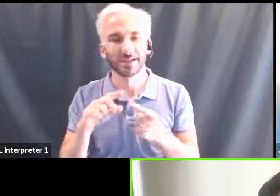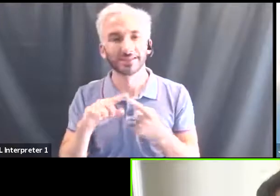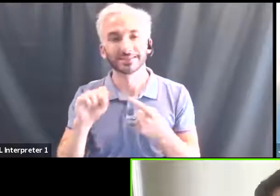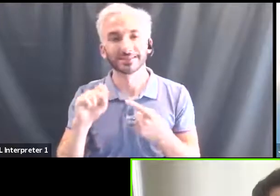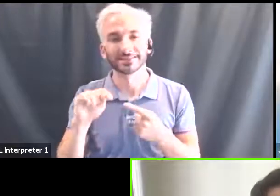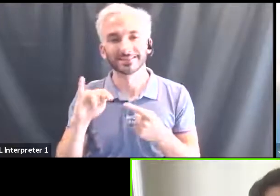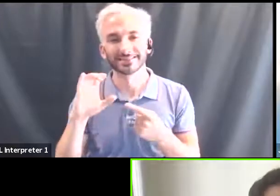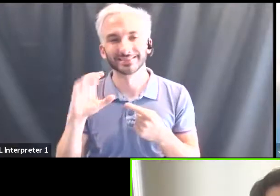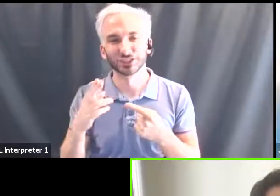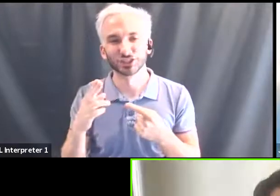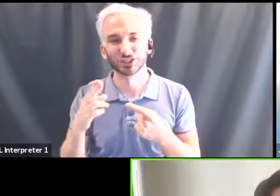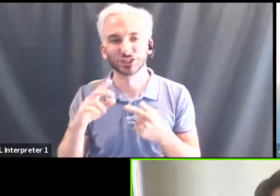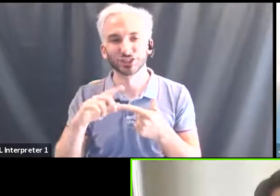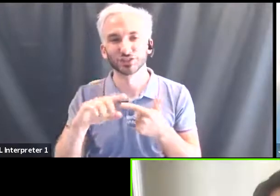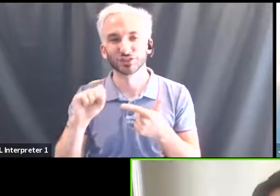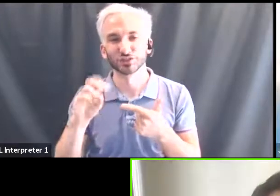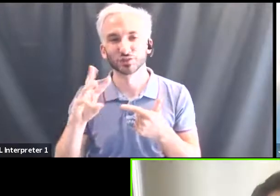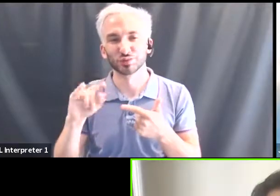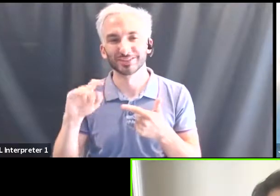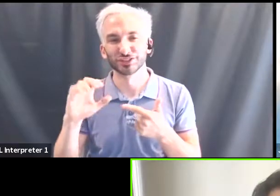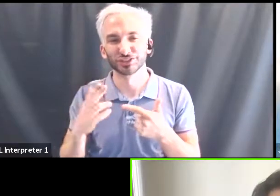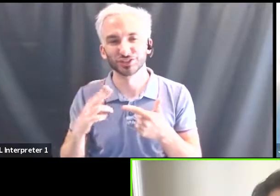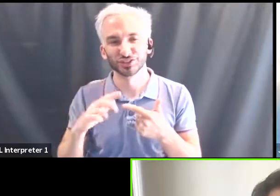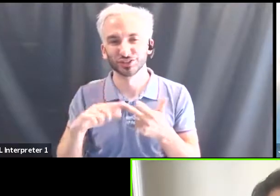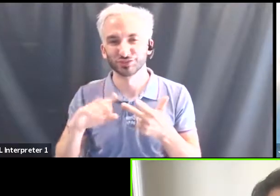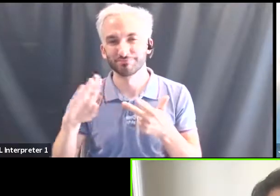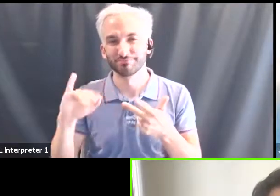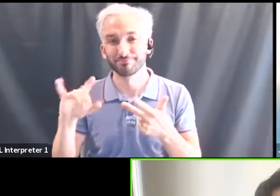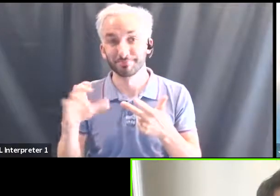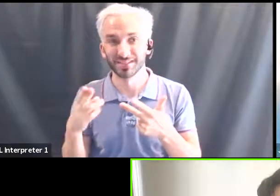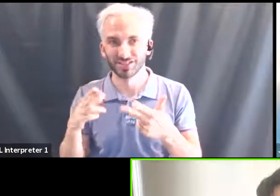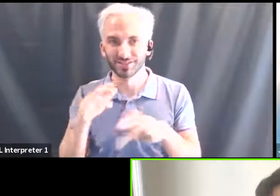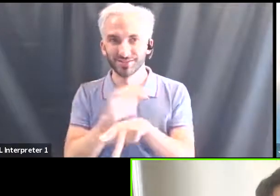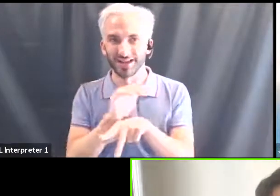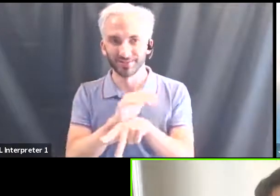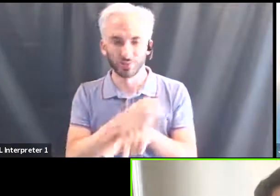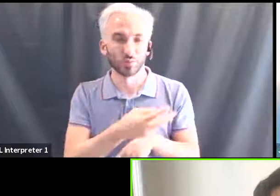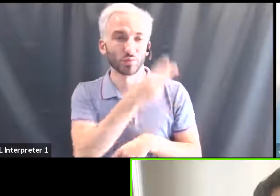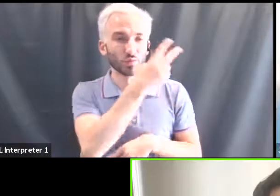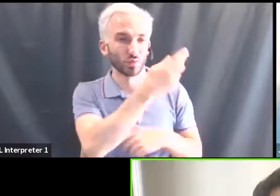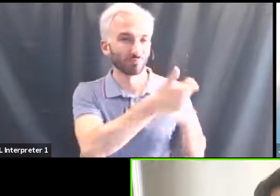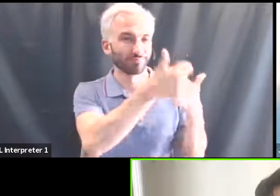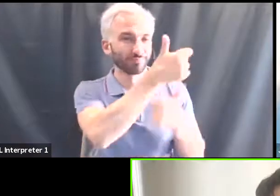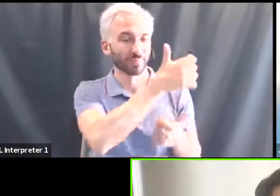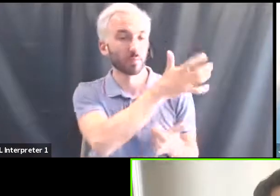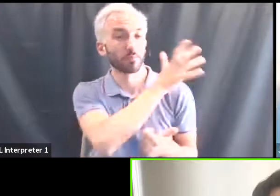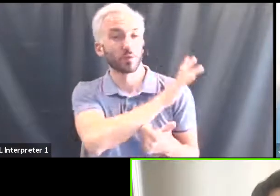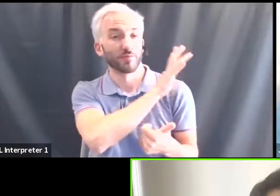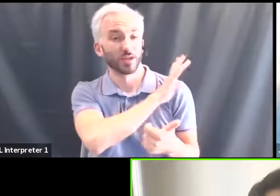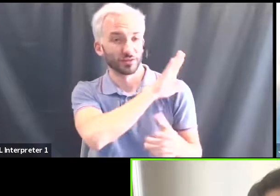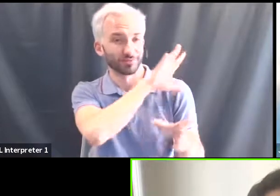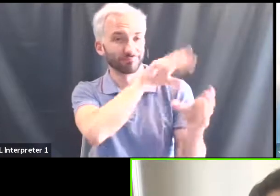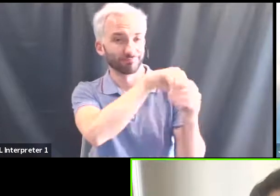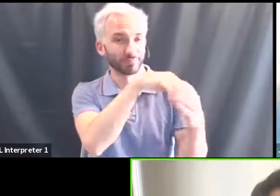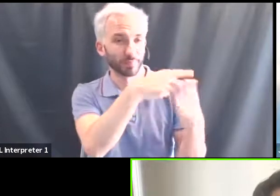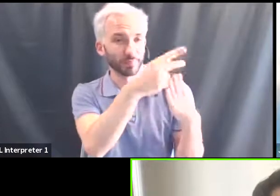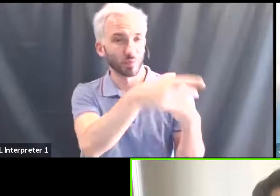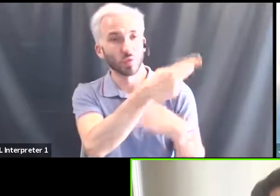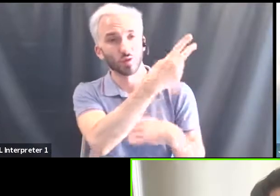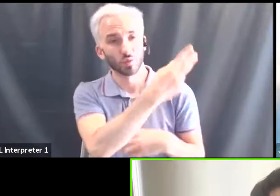bitch nights at Paper House once a month, which are run by like two like previous participants of the zine making program, two